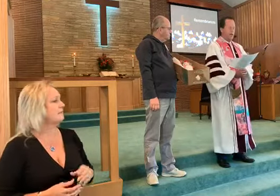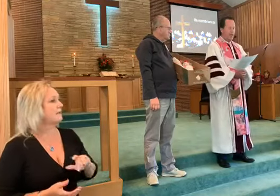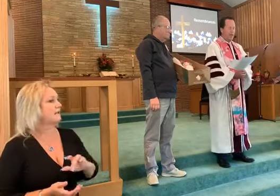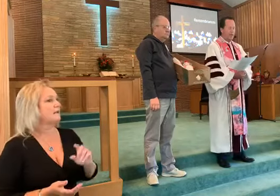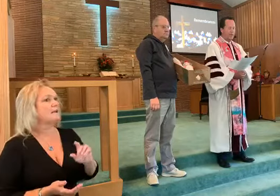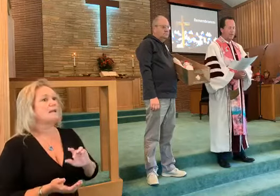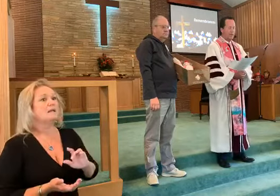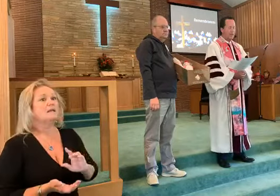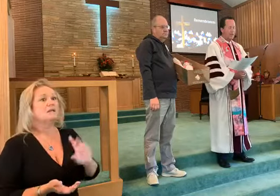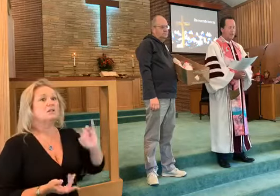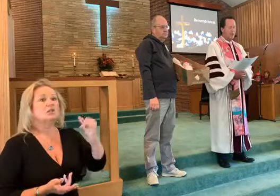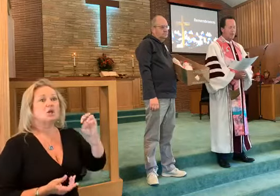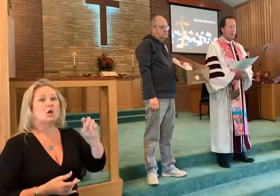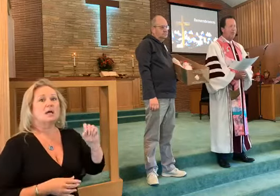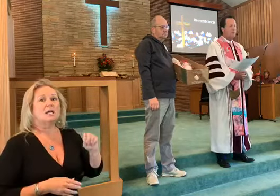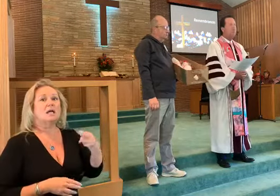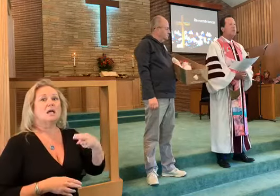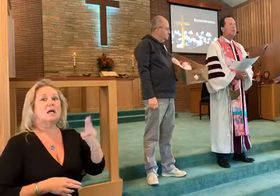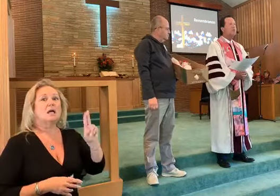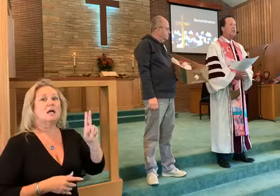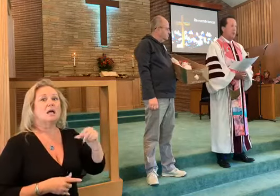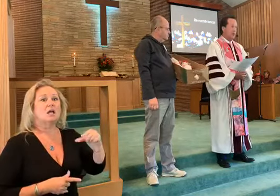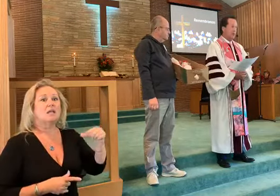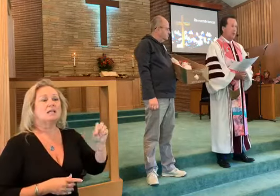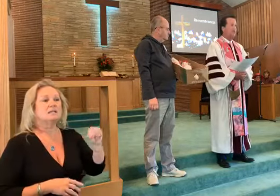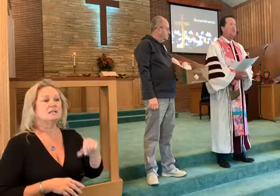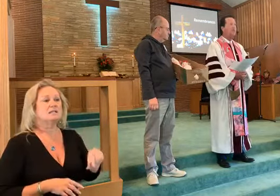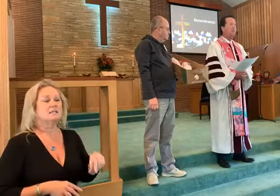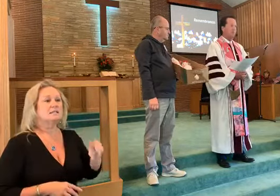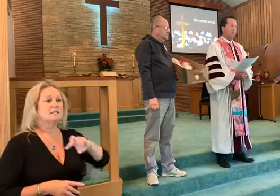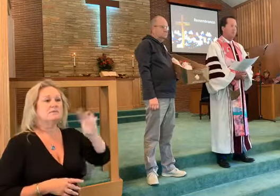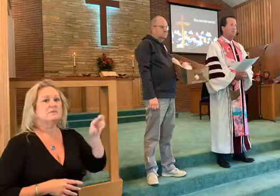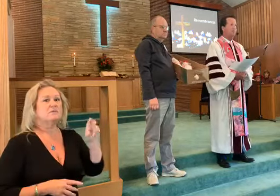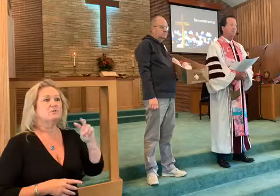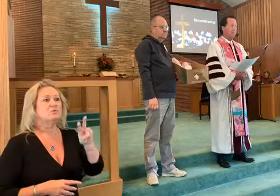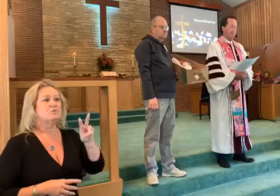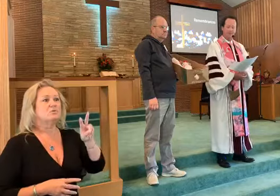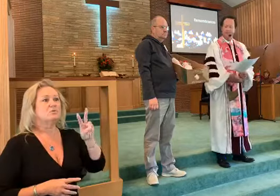John Huggins, December 24th, 2018.